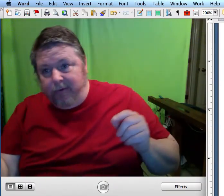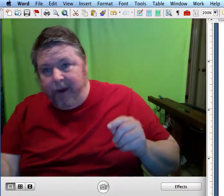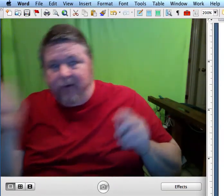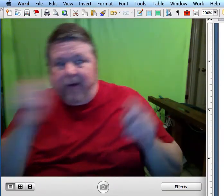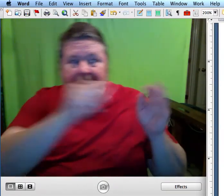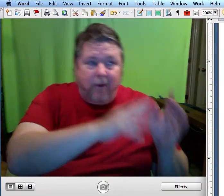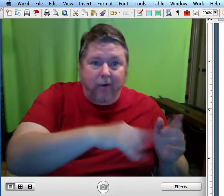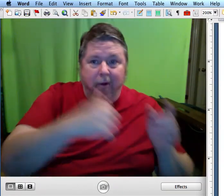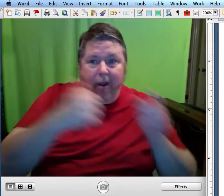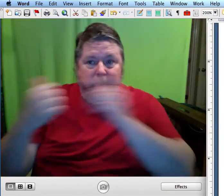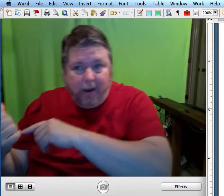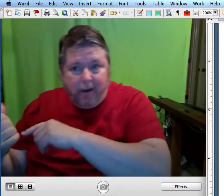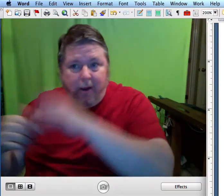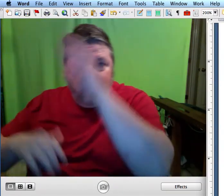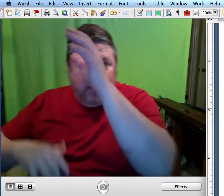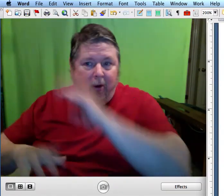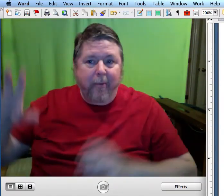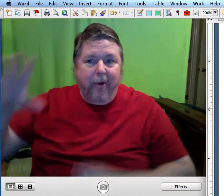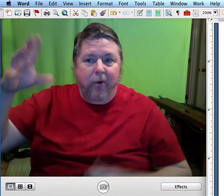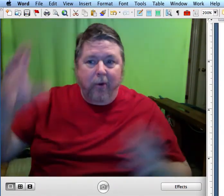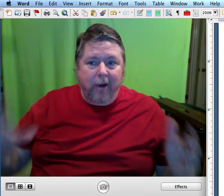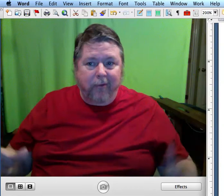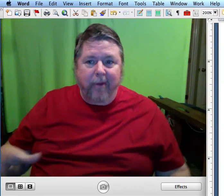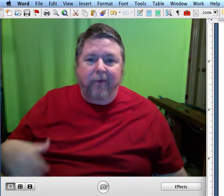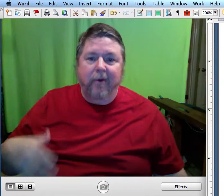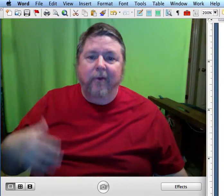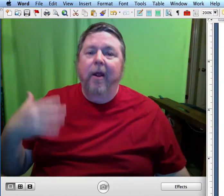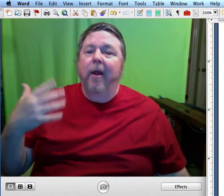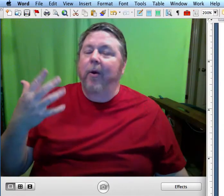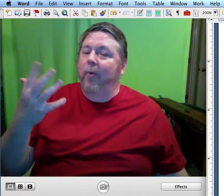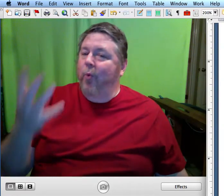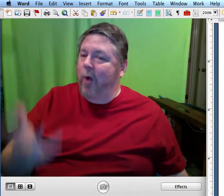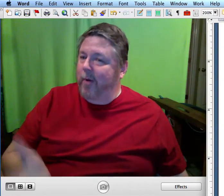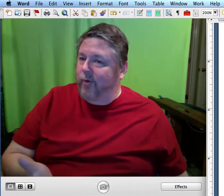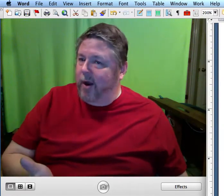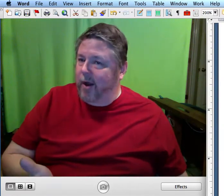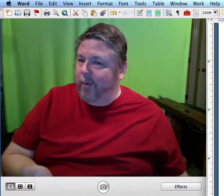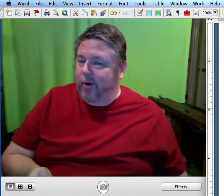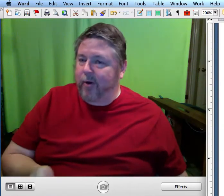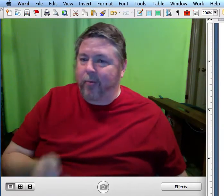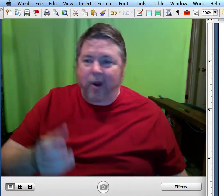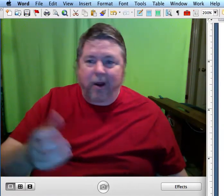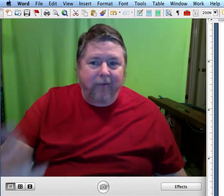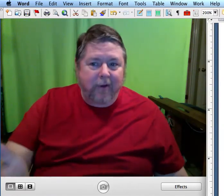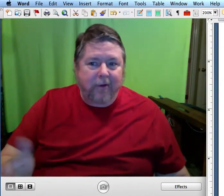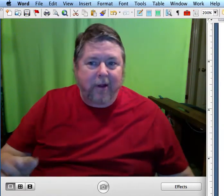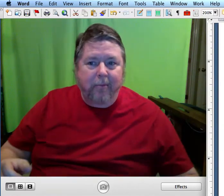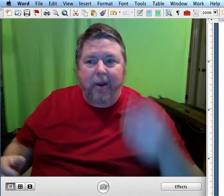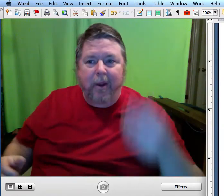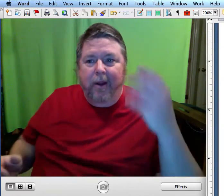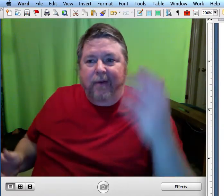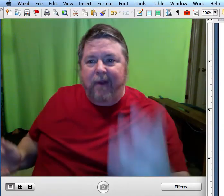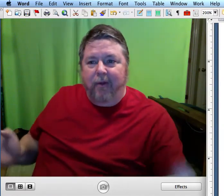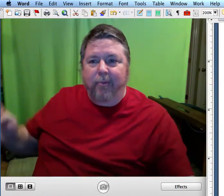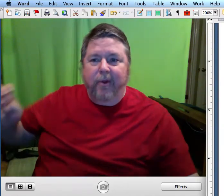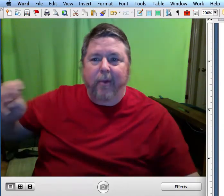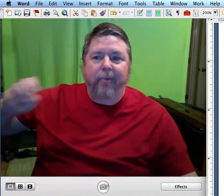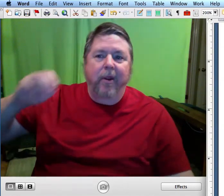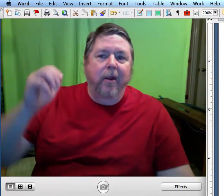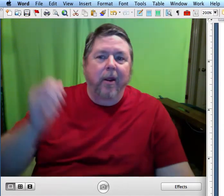this space. I need to start here and come back. How am I going to organize my message? What am I trying to get people to do? I'm trying to convince them, sell